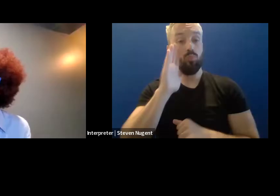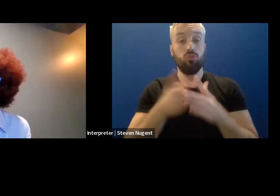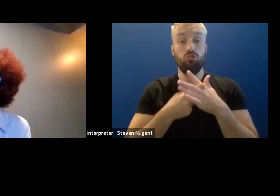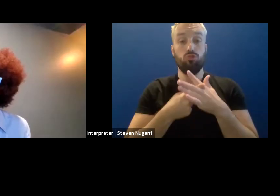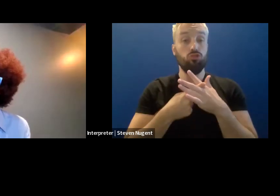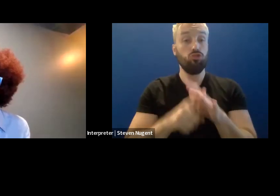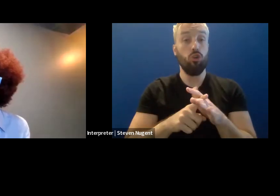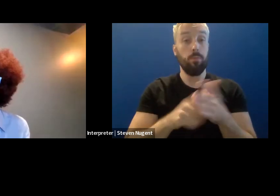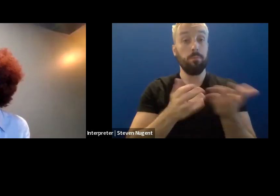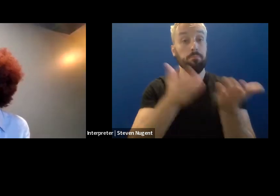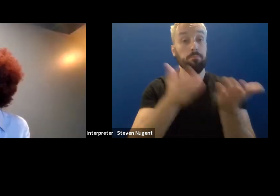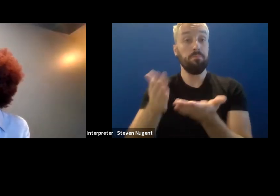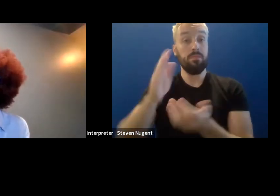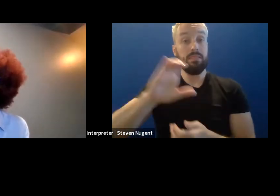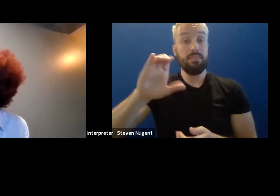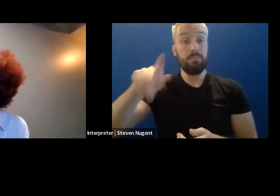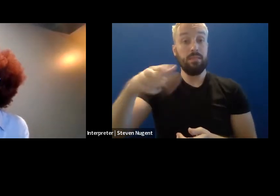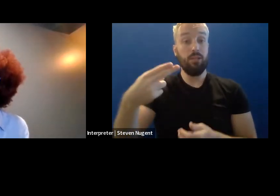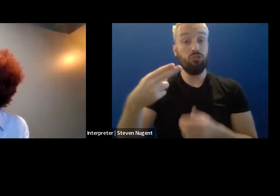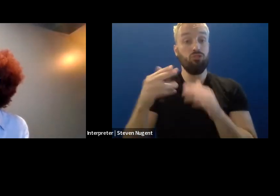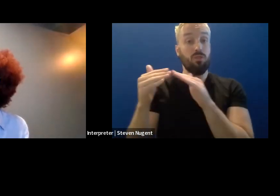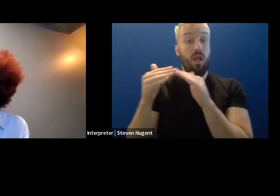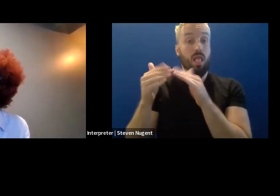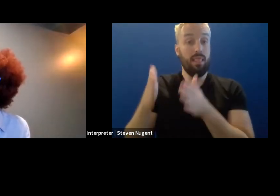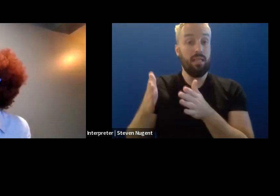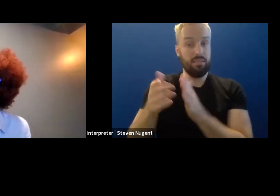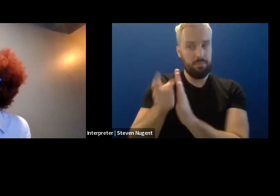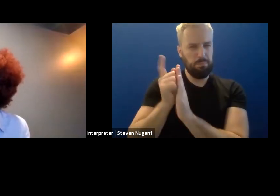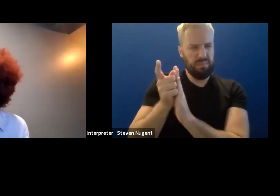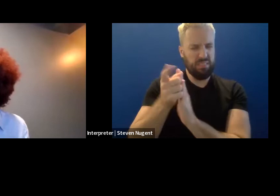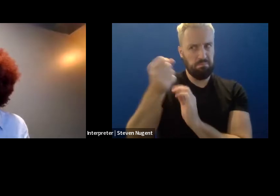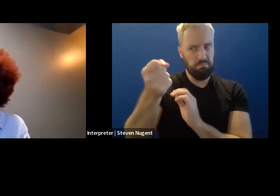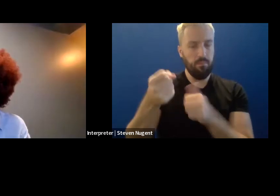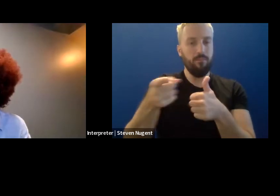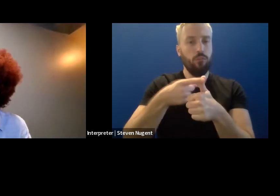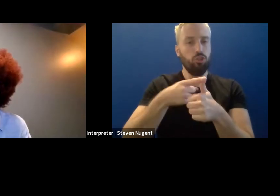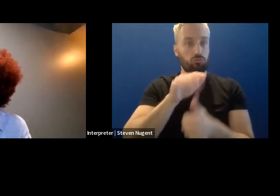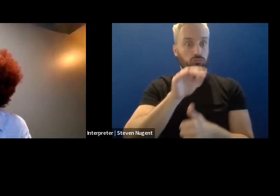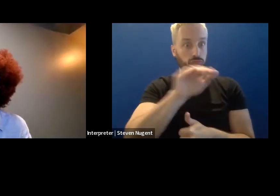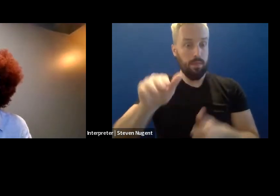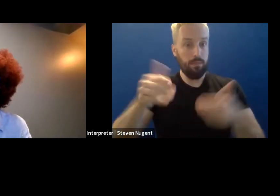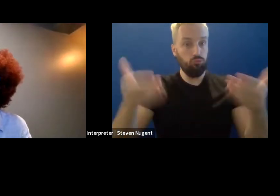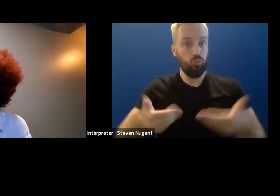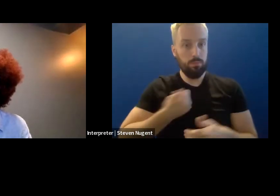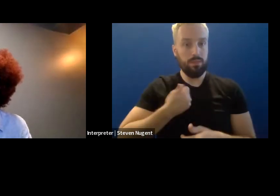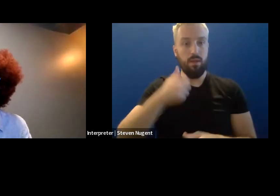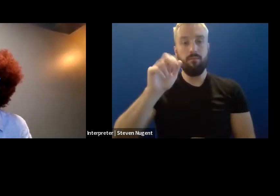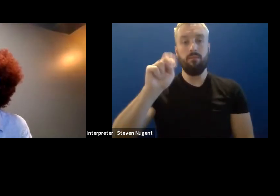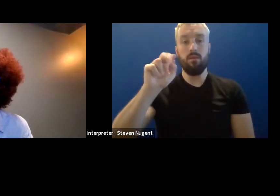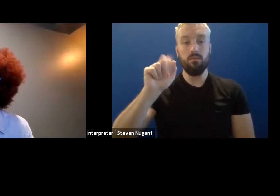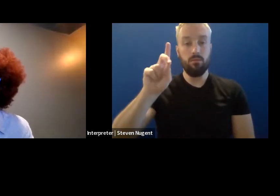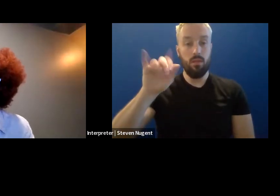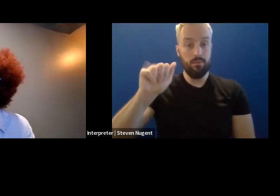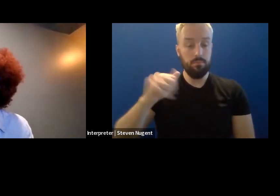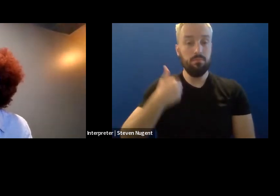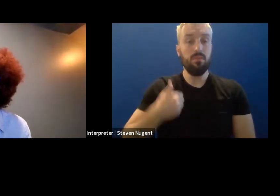Hand it over to my CCPH colleagues in just a minute, but I just want to remind everybody and introduce myself. Again, my name is Nadia, and I'm